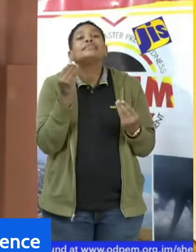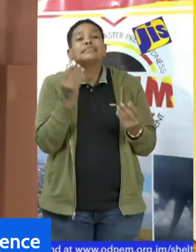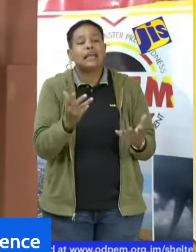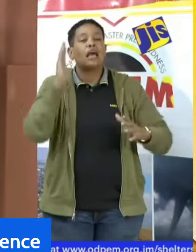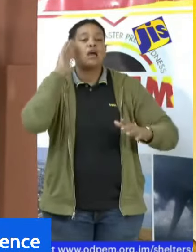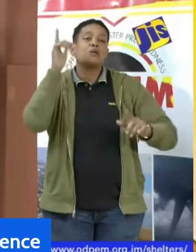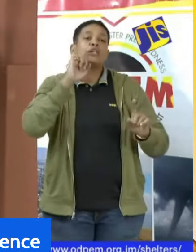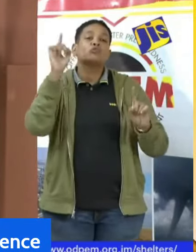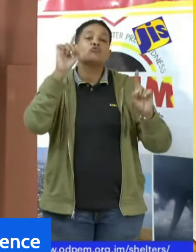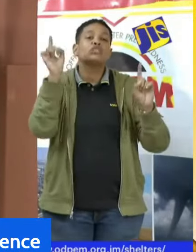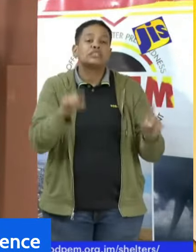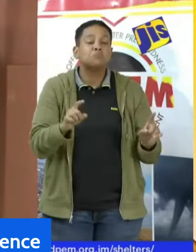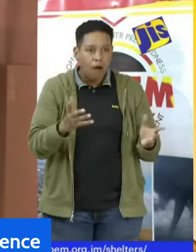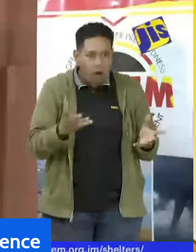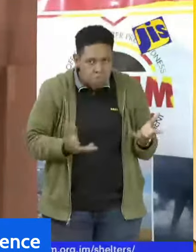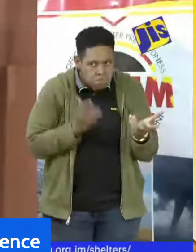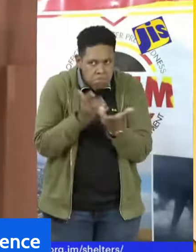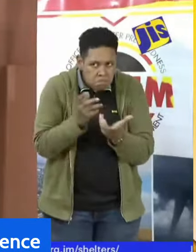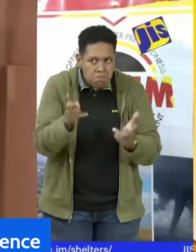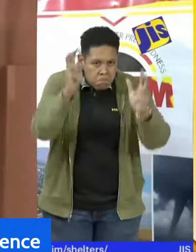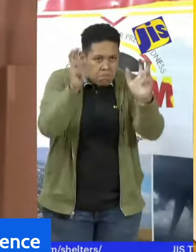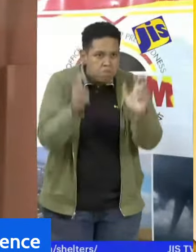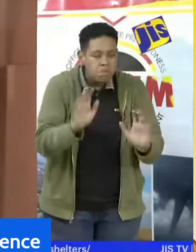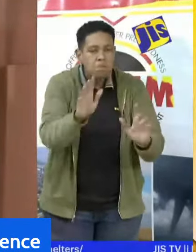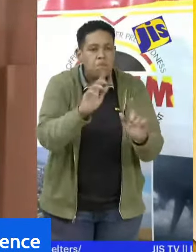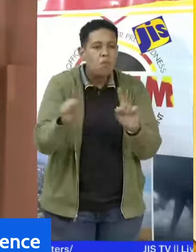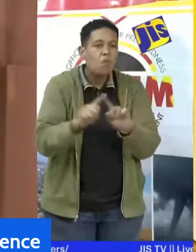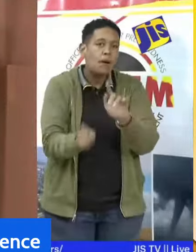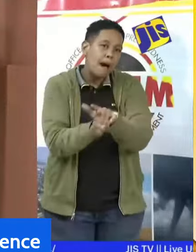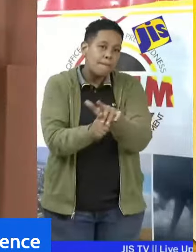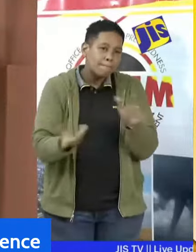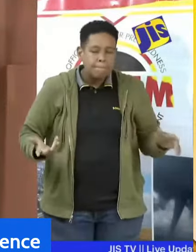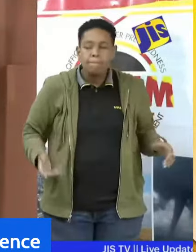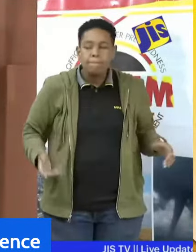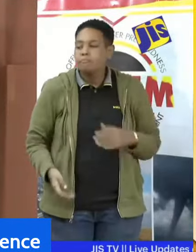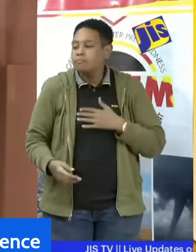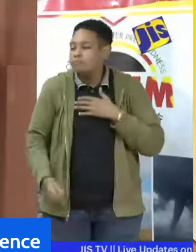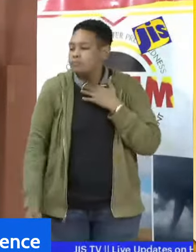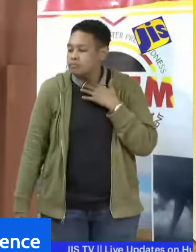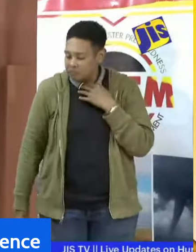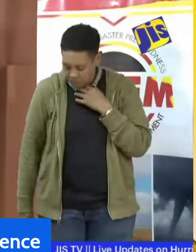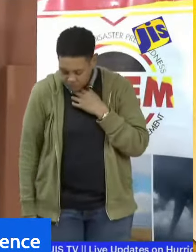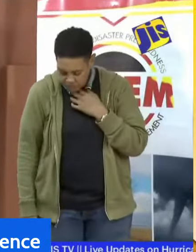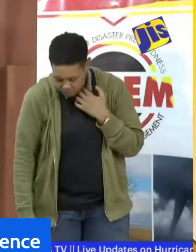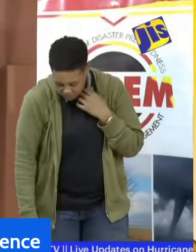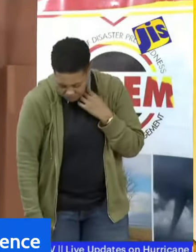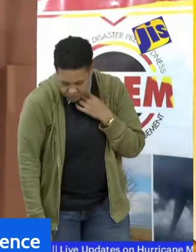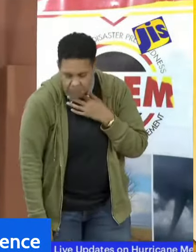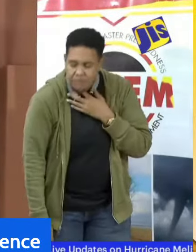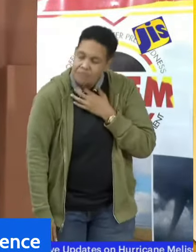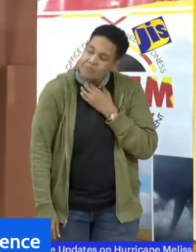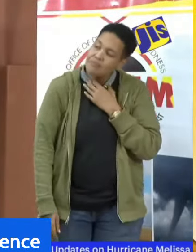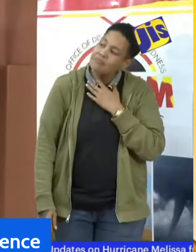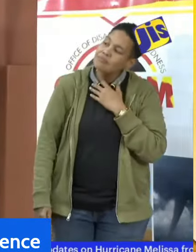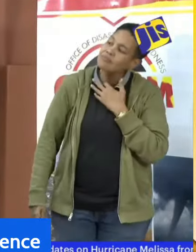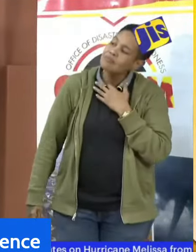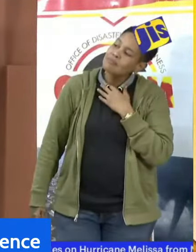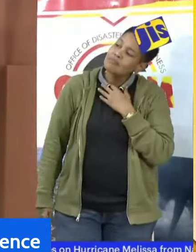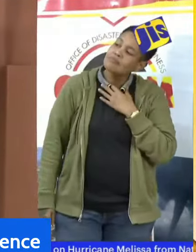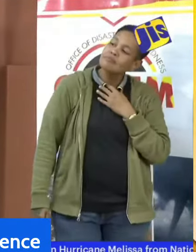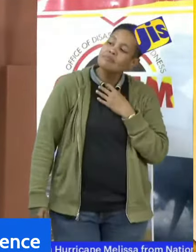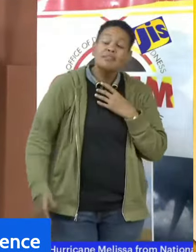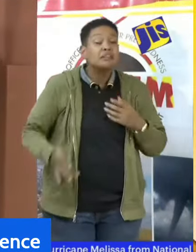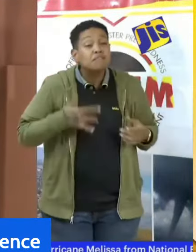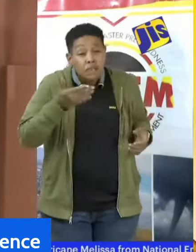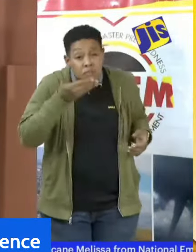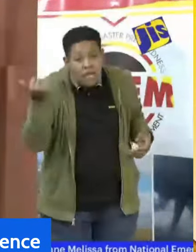will respond to the issues when it arises. So, am I feeling better?